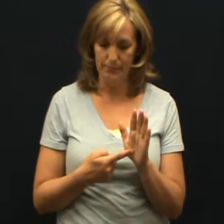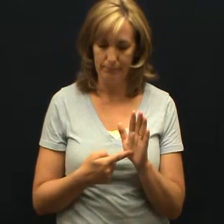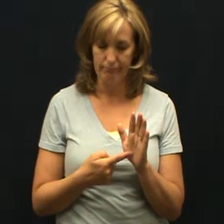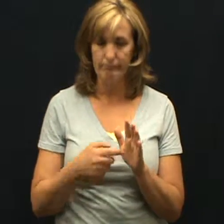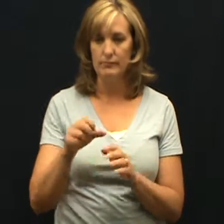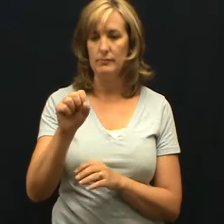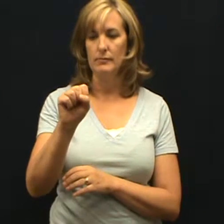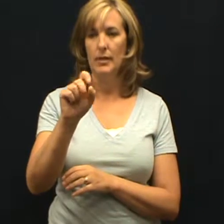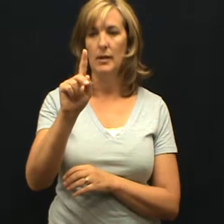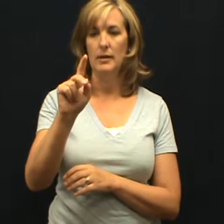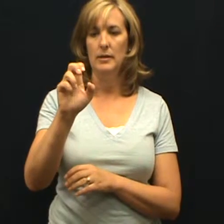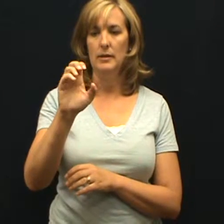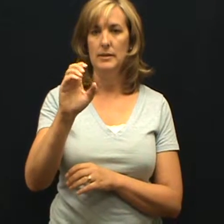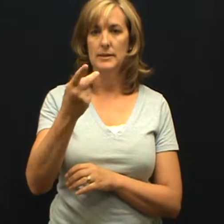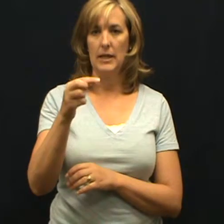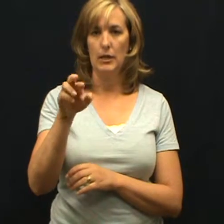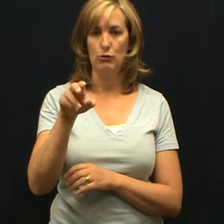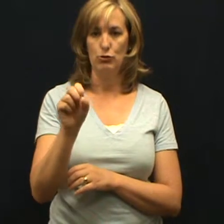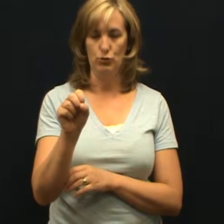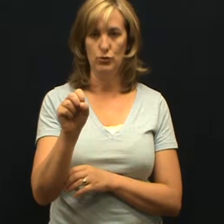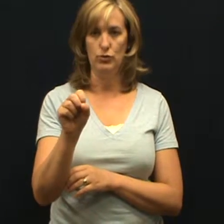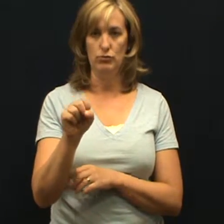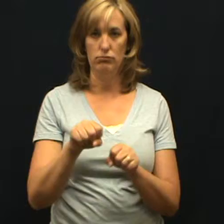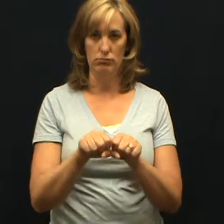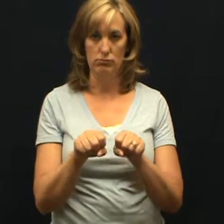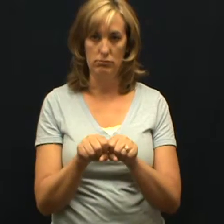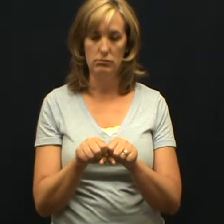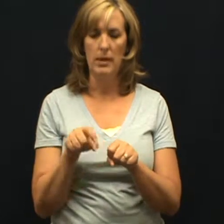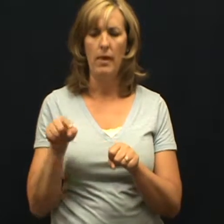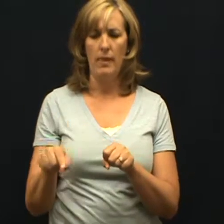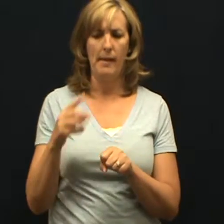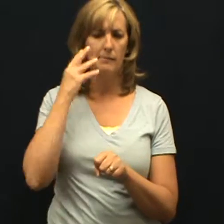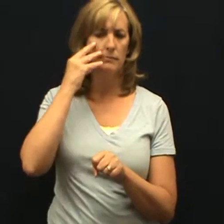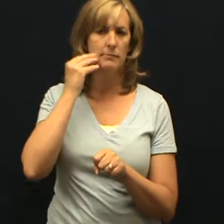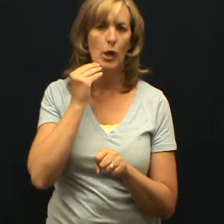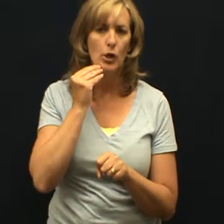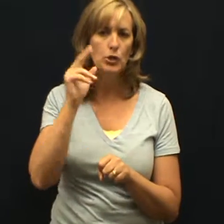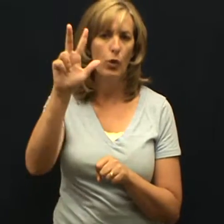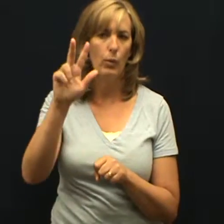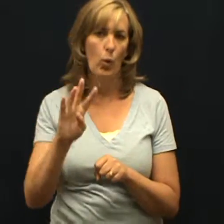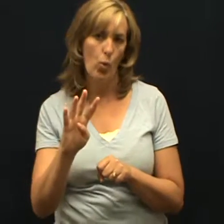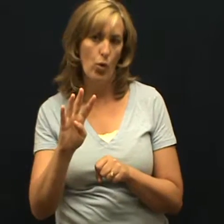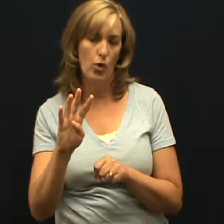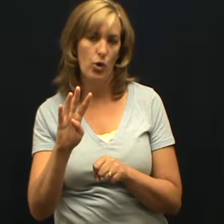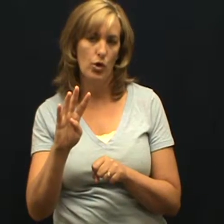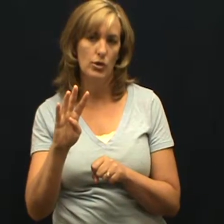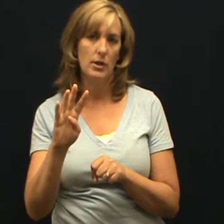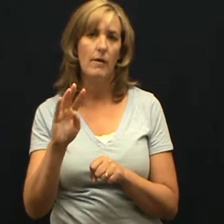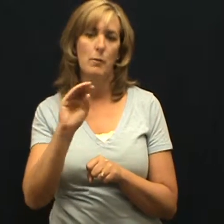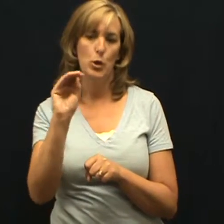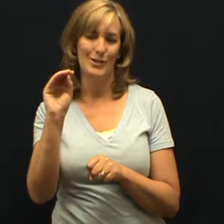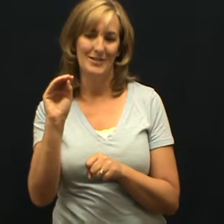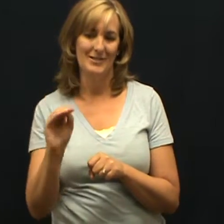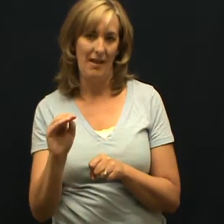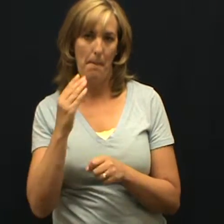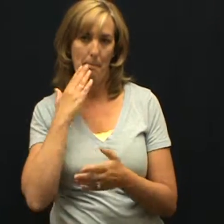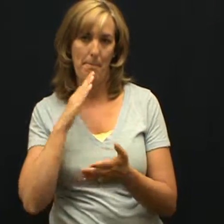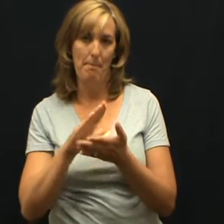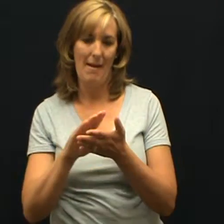Skechers figures they've experienced 0.75% credits of bad debts on their credit sales in